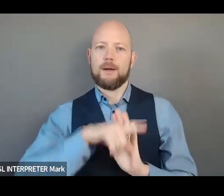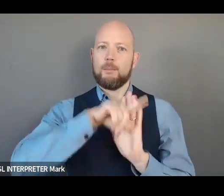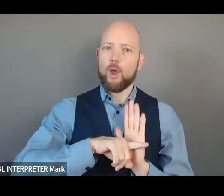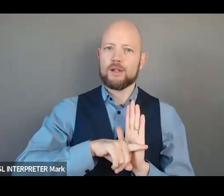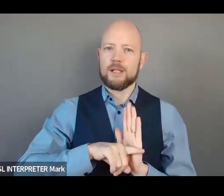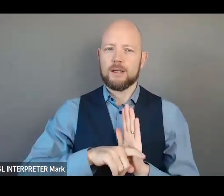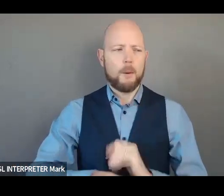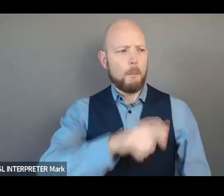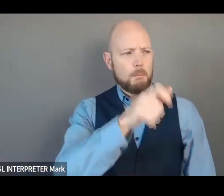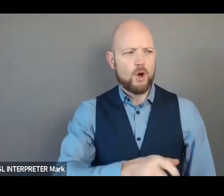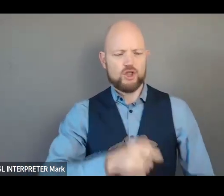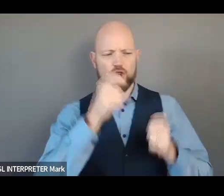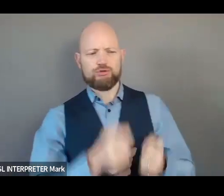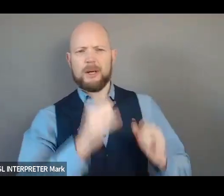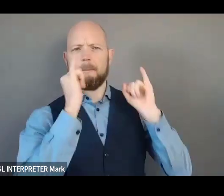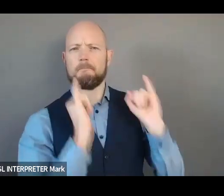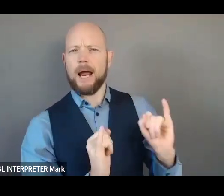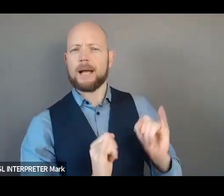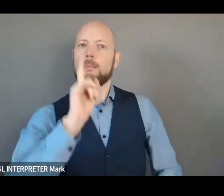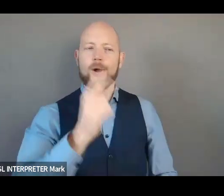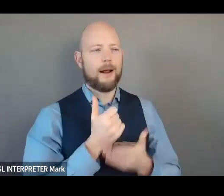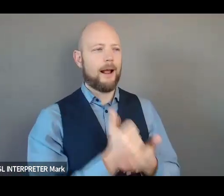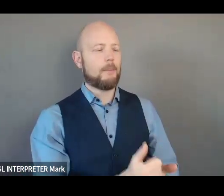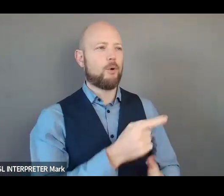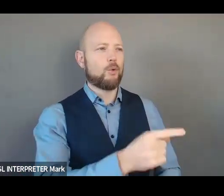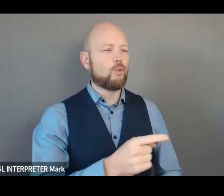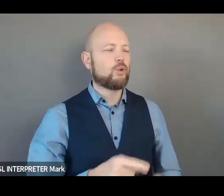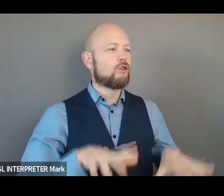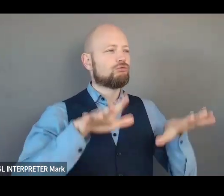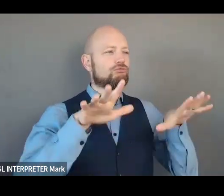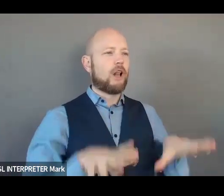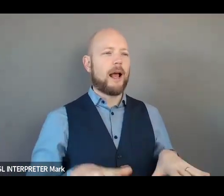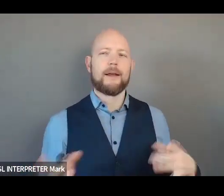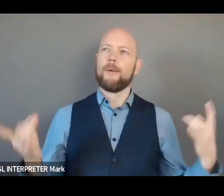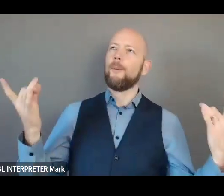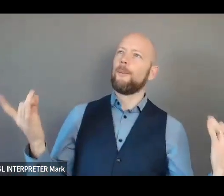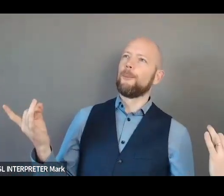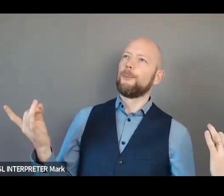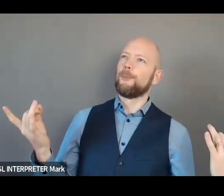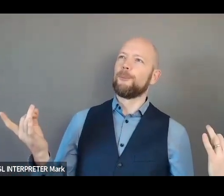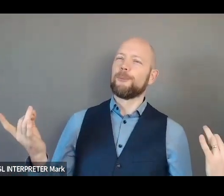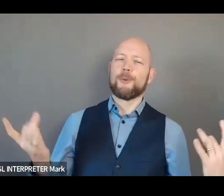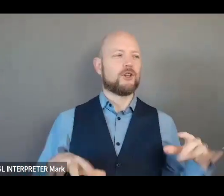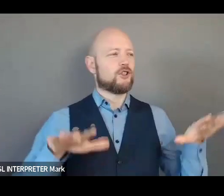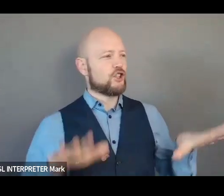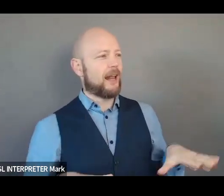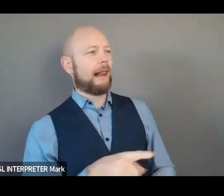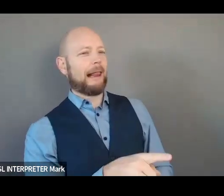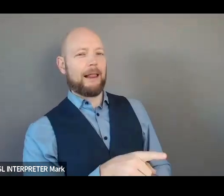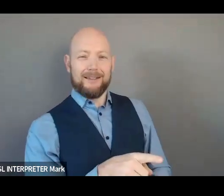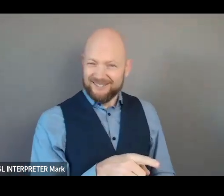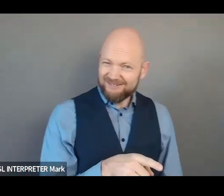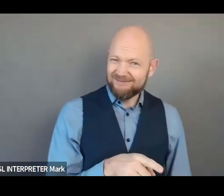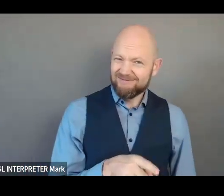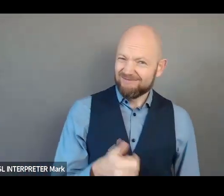but here's some mindfulness exercises on how to cope with that. And we might offer you some yoga in the car park at lunchtime. By